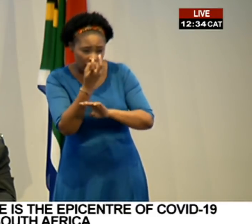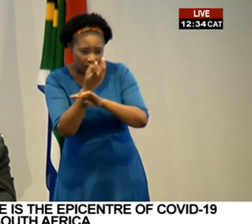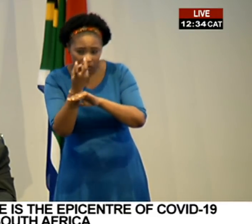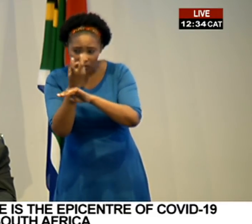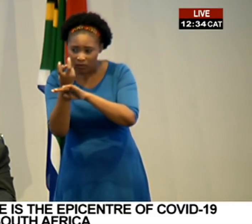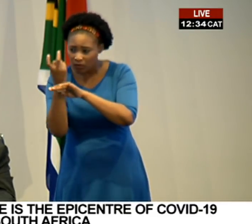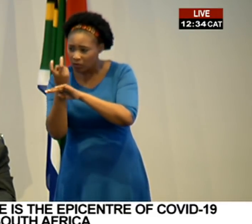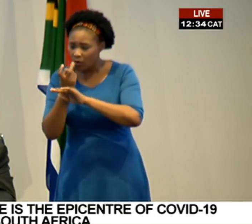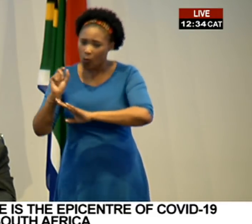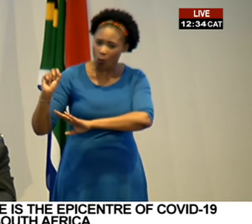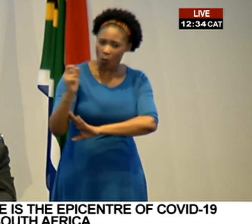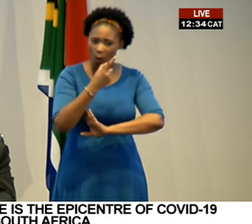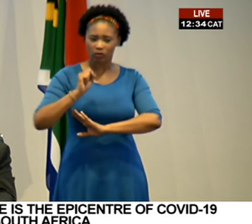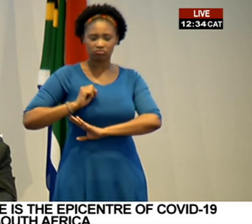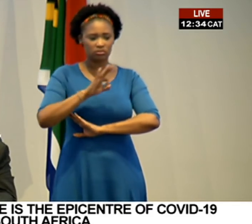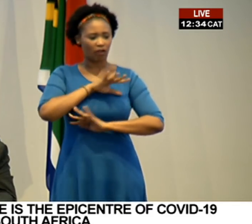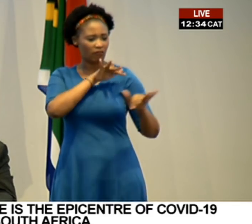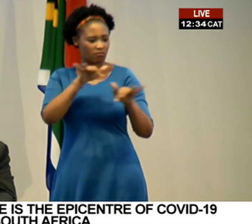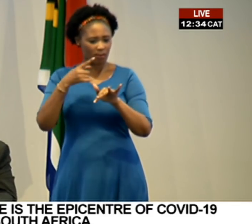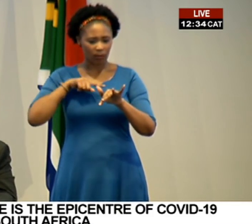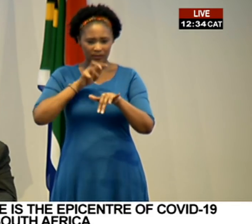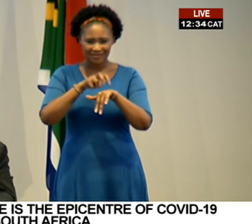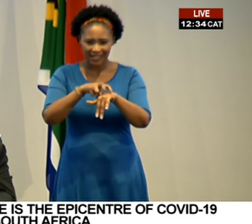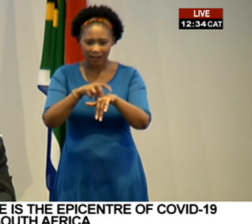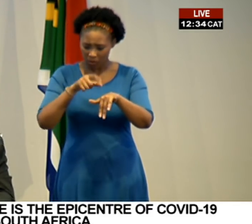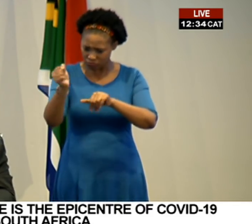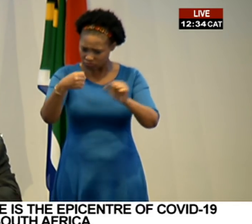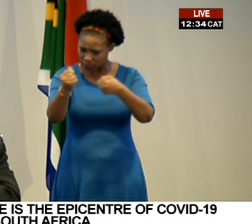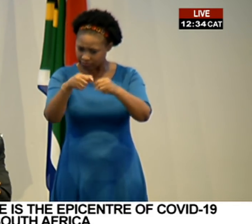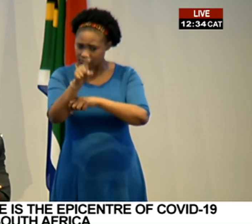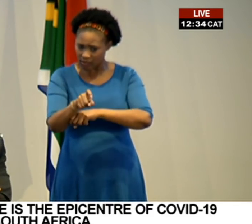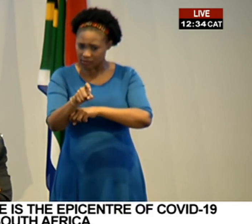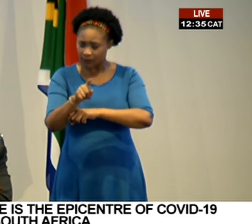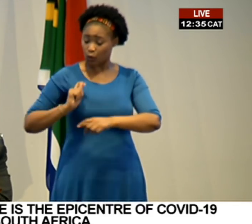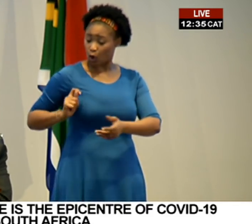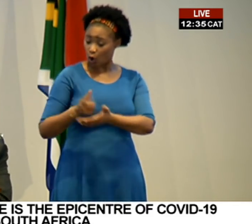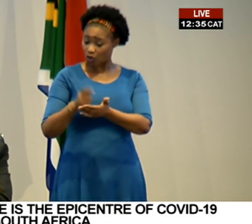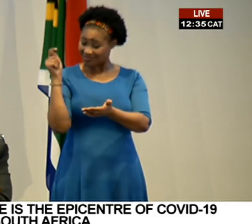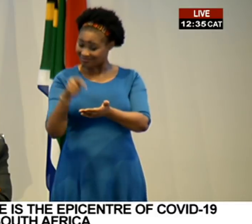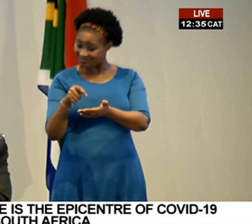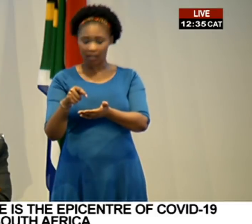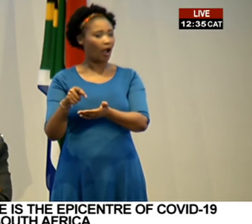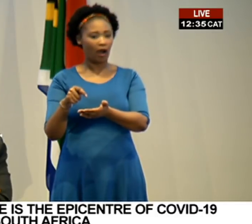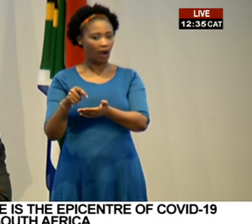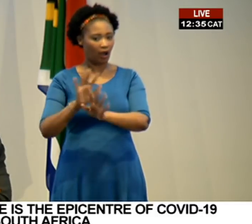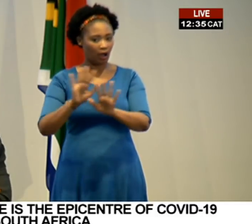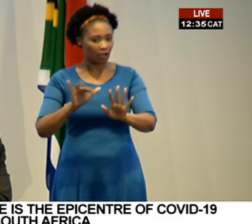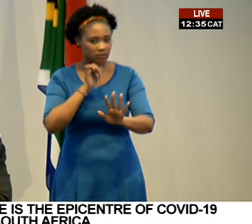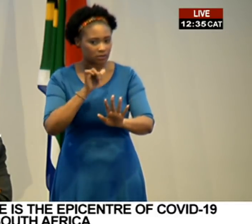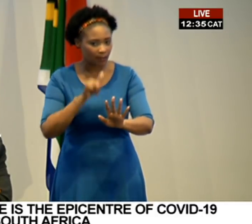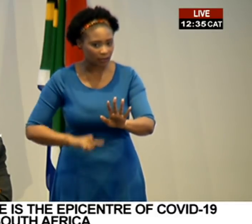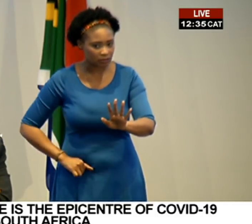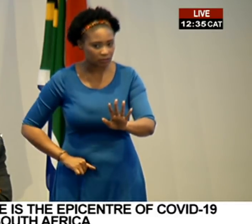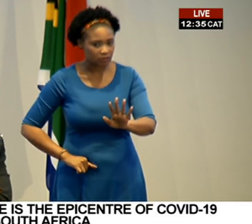find all those staff members that we need to bring in. Cost is not the issue here.